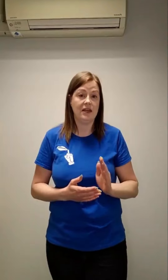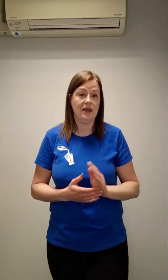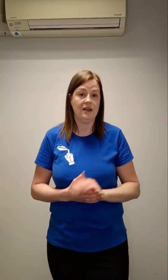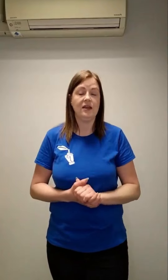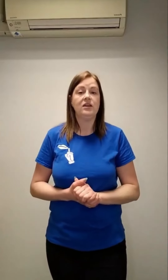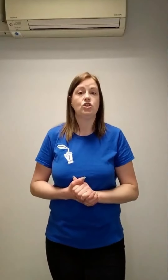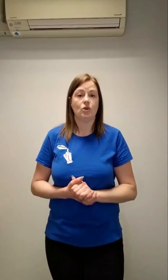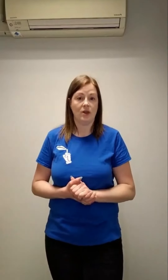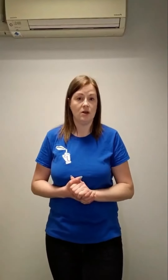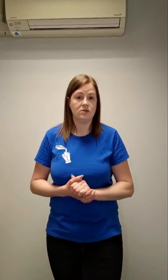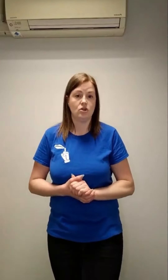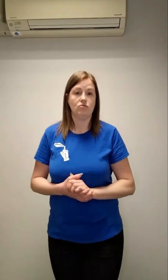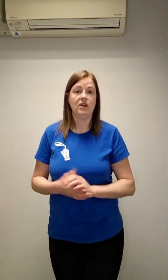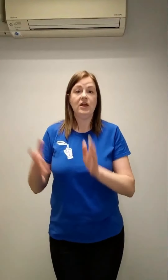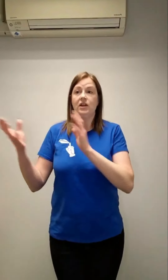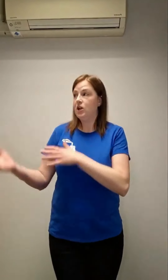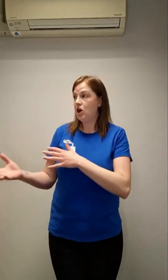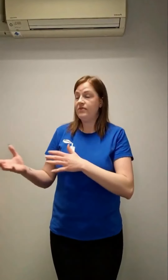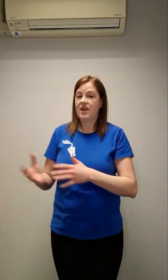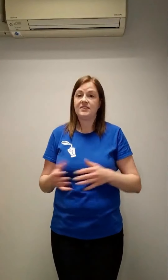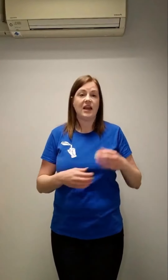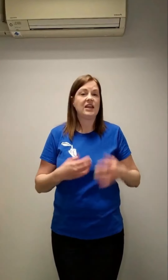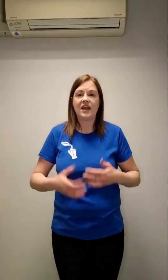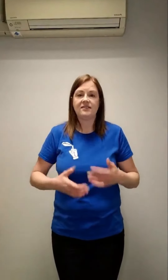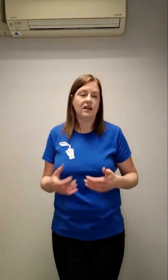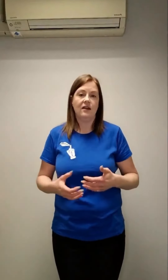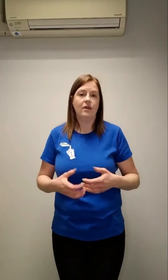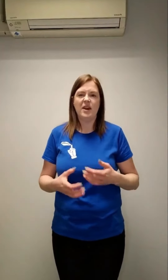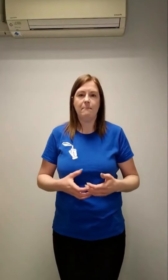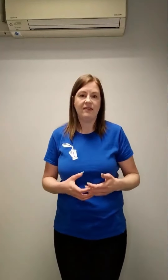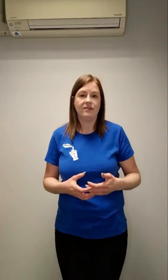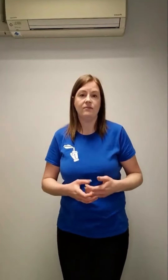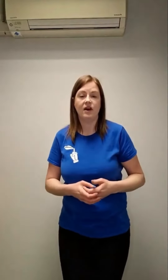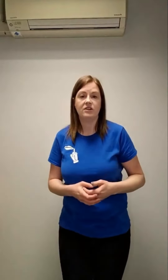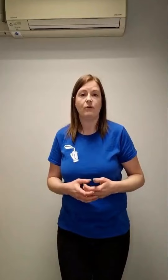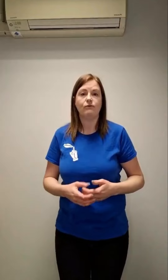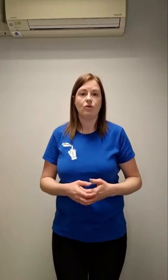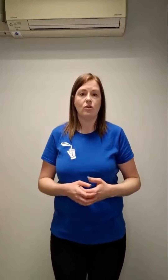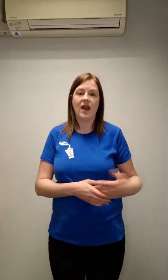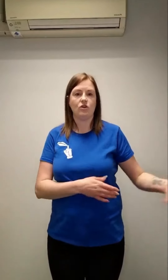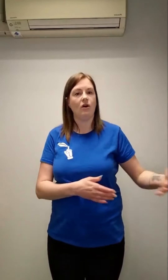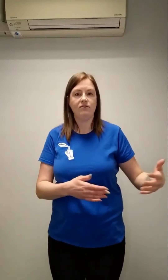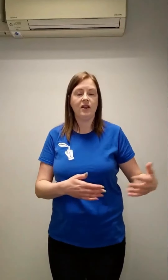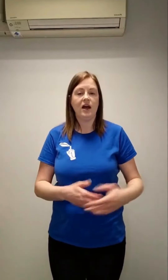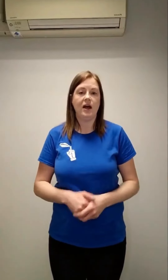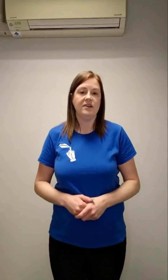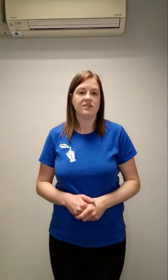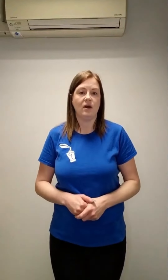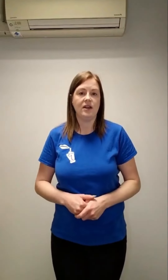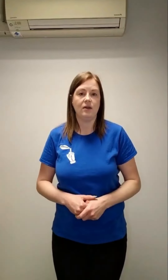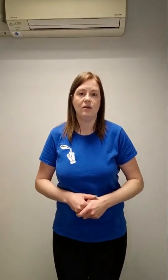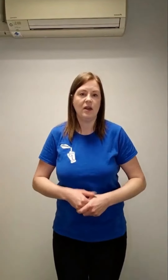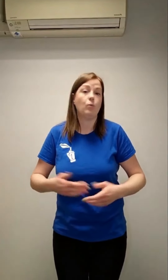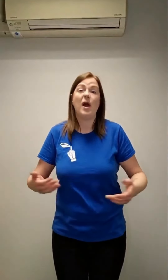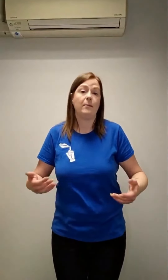completely. So we ask that you learn these and get to learn them and embed them first before you head off and signing where